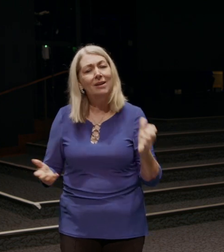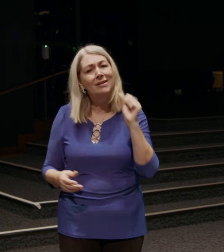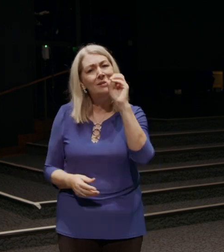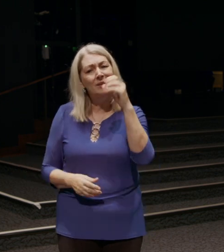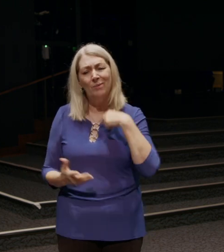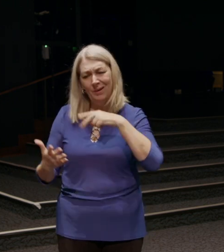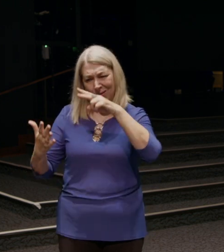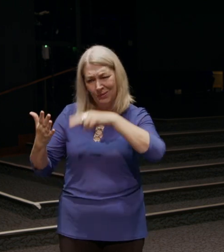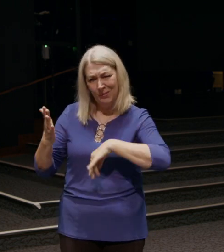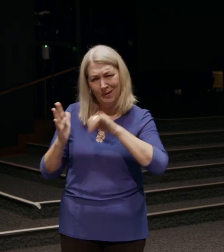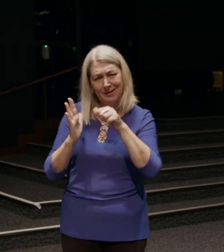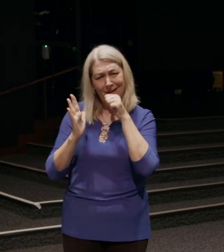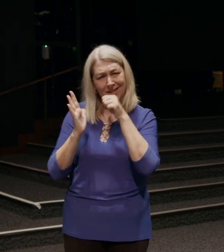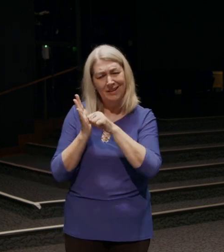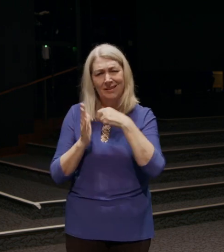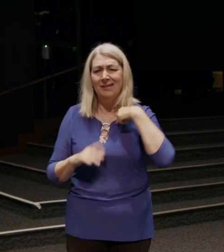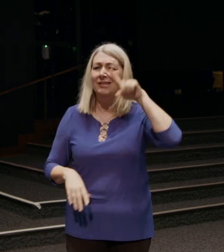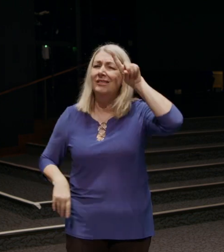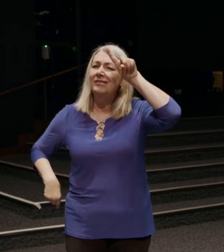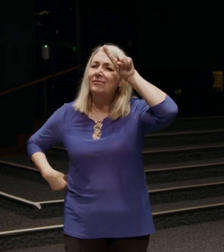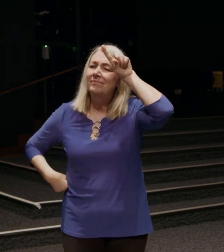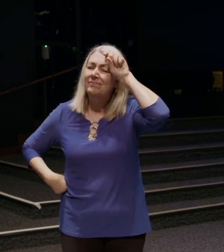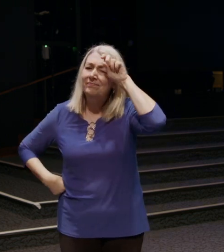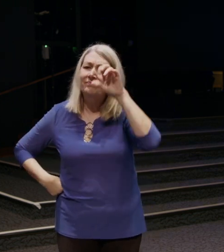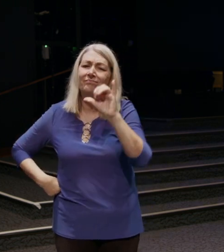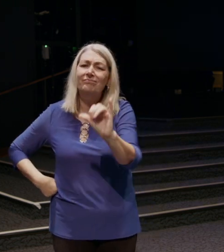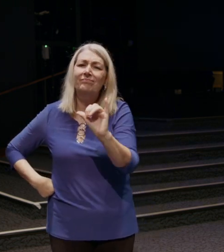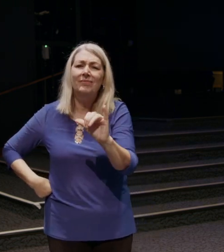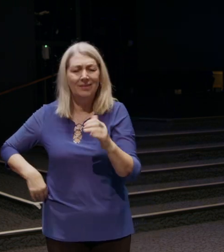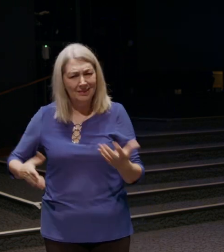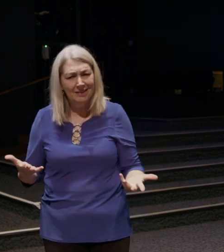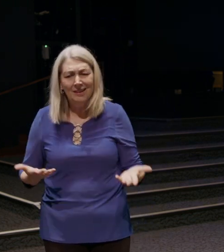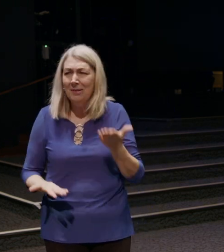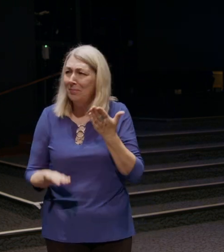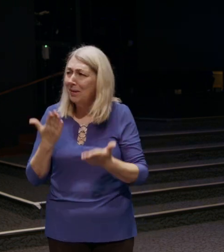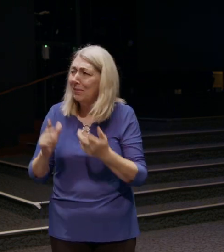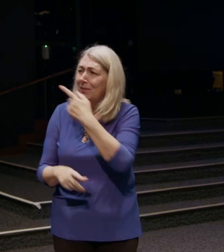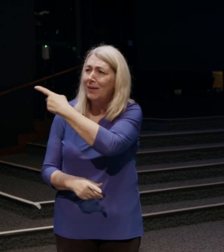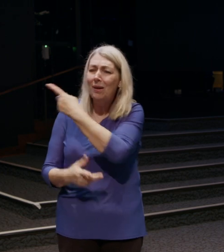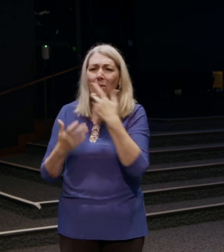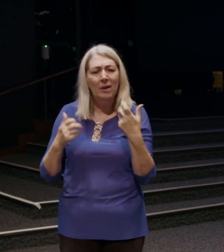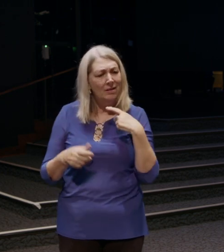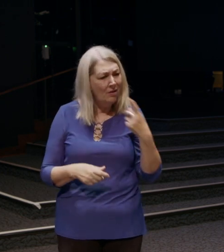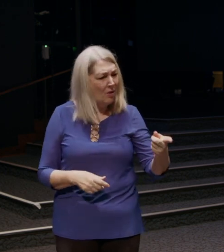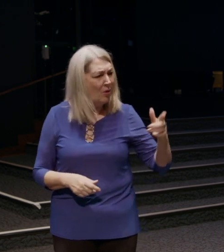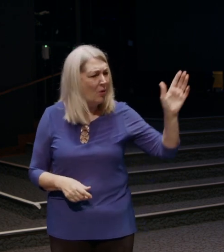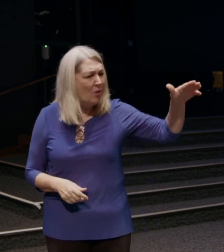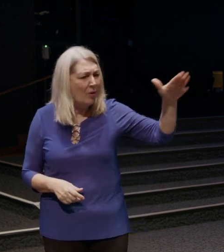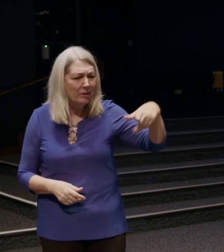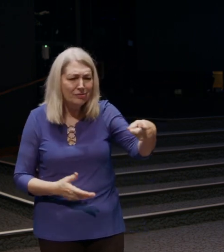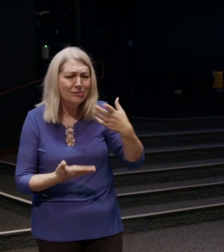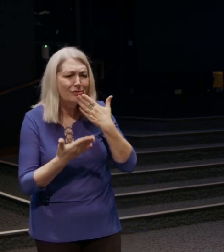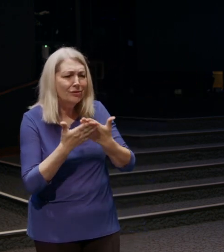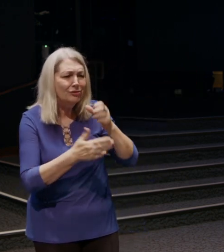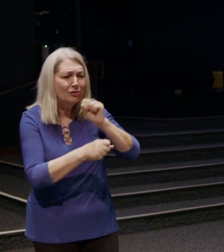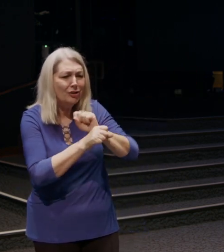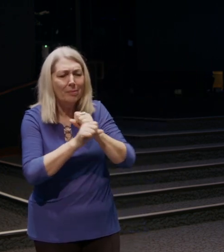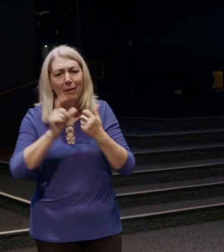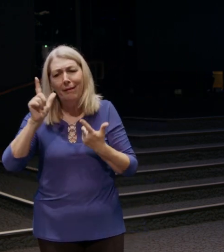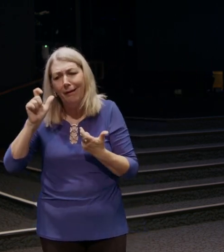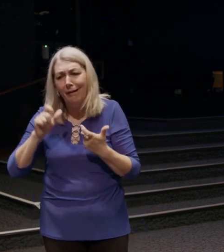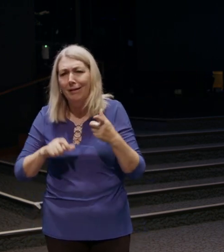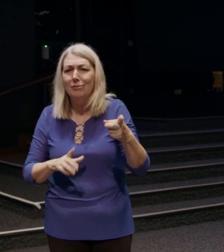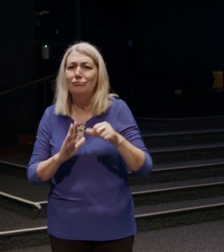when receiving this letter and reading the first paragraph was, well, they want to pat me on the back. They're